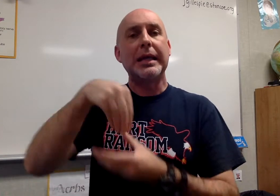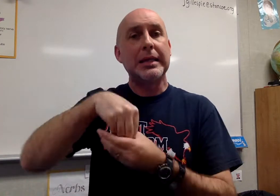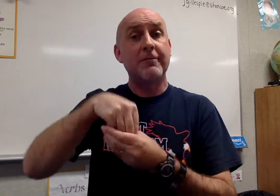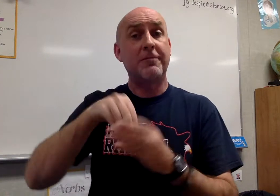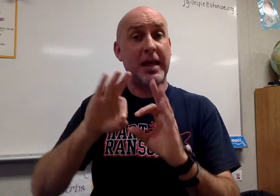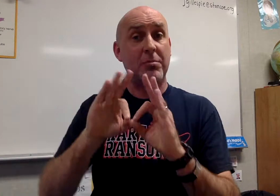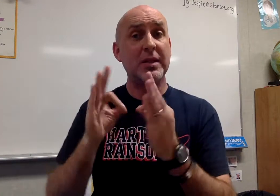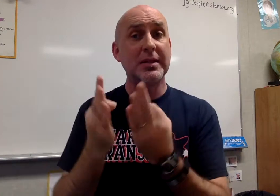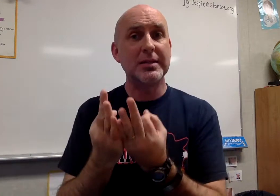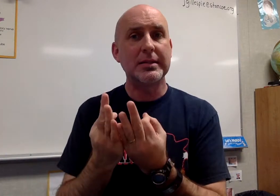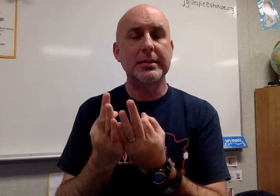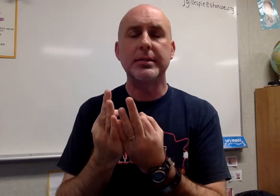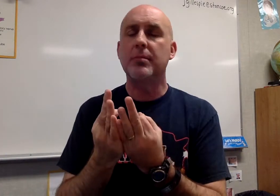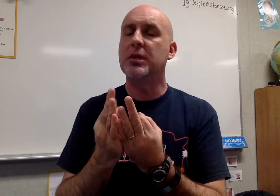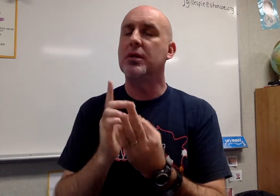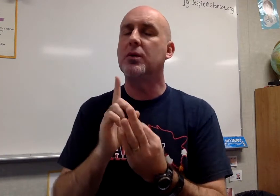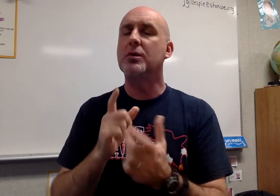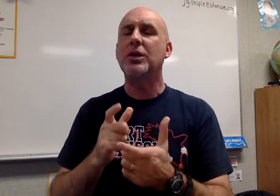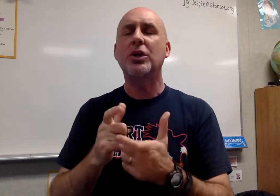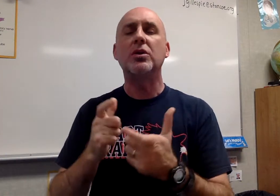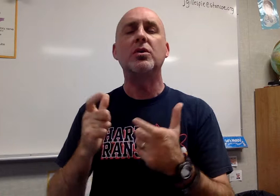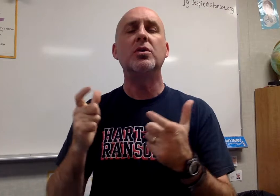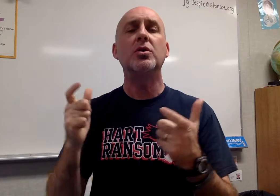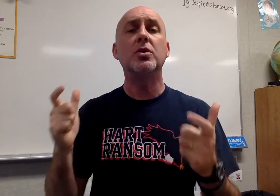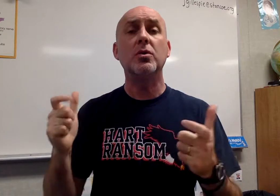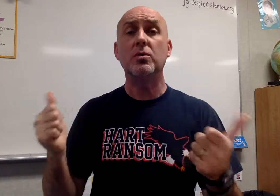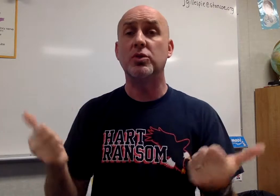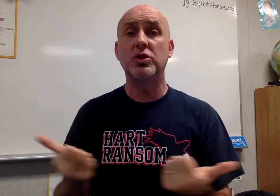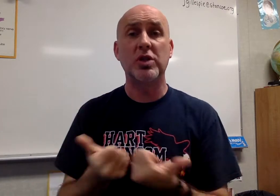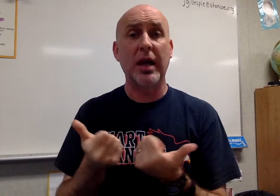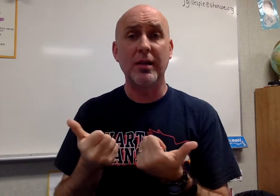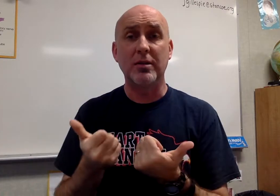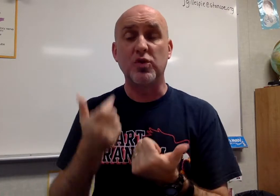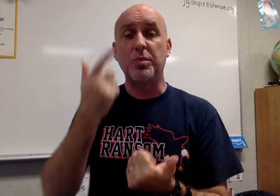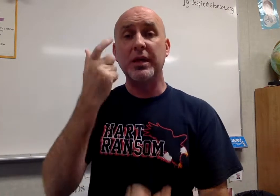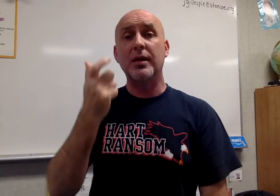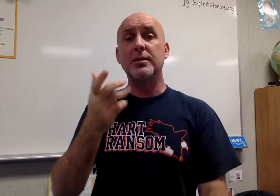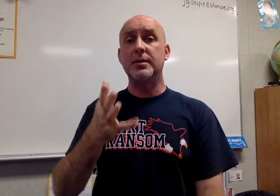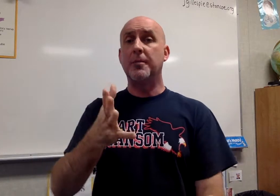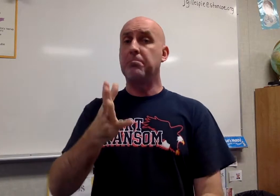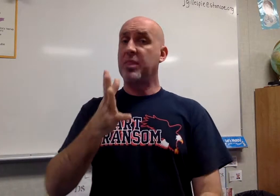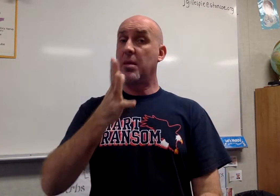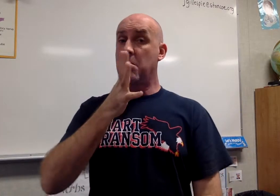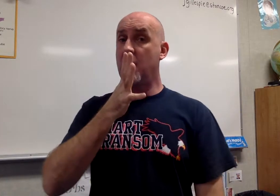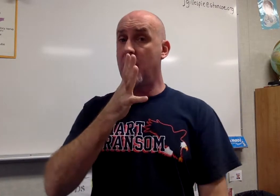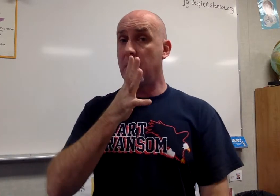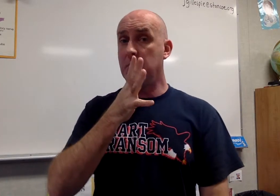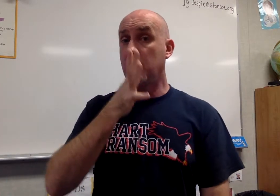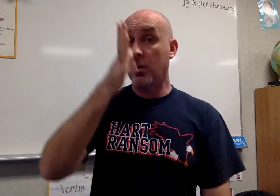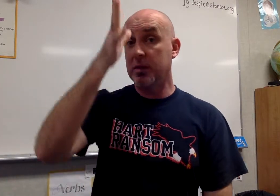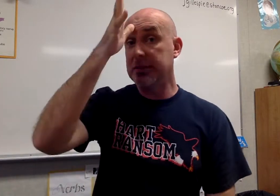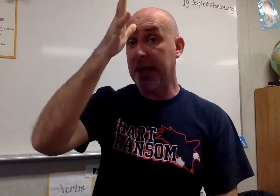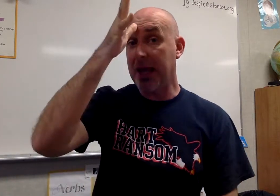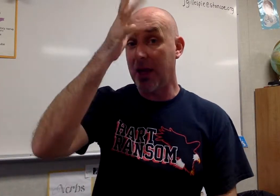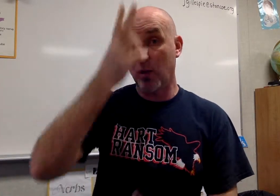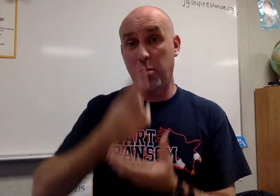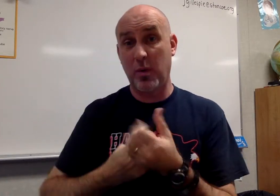in families, this can be a huge challenge because the mom or the dad or